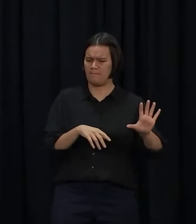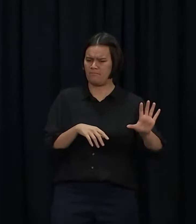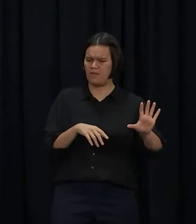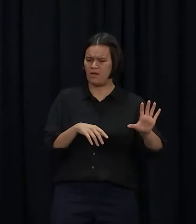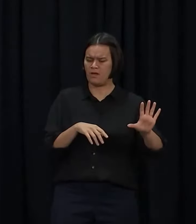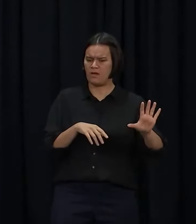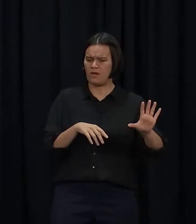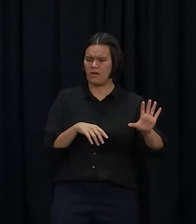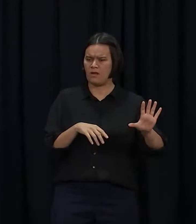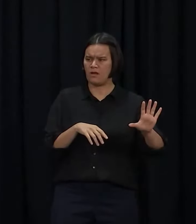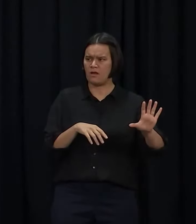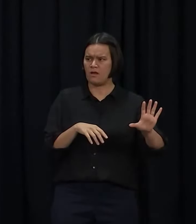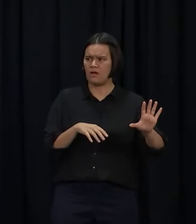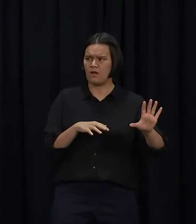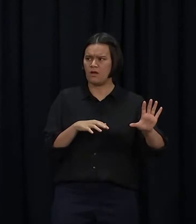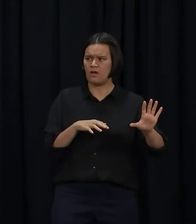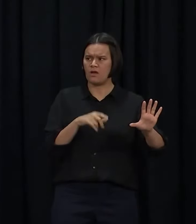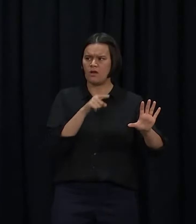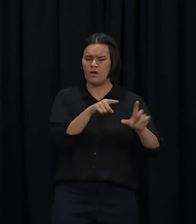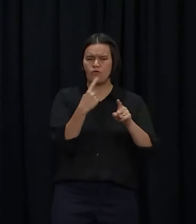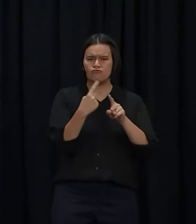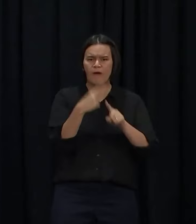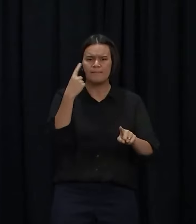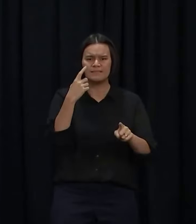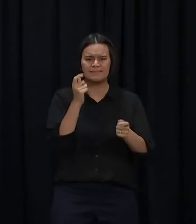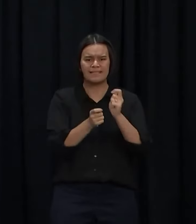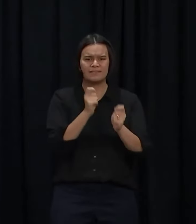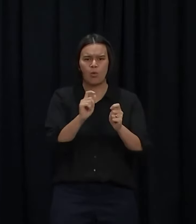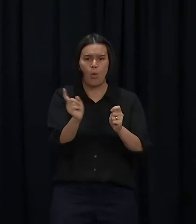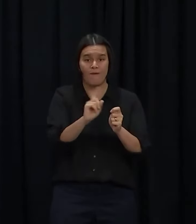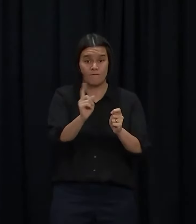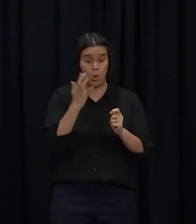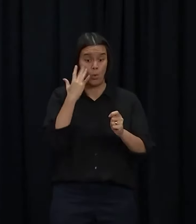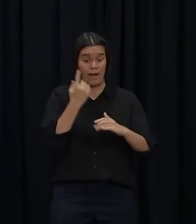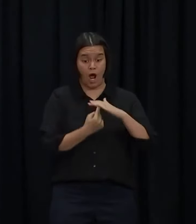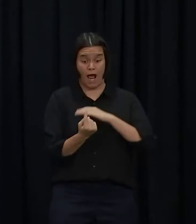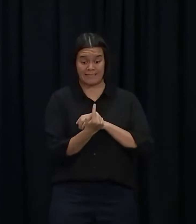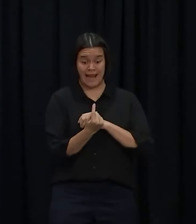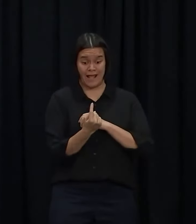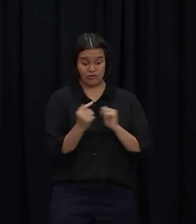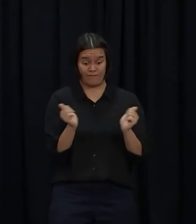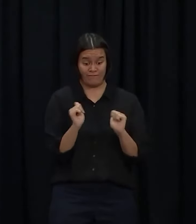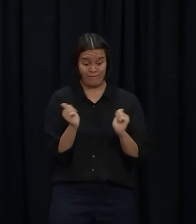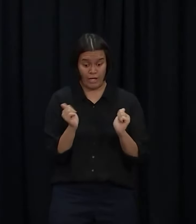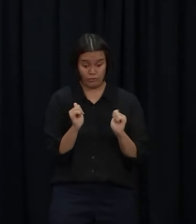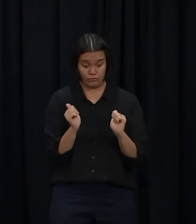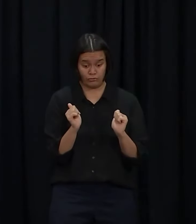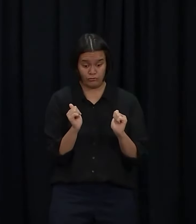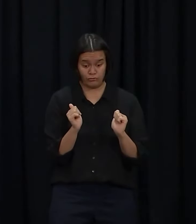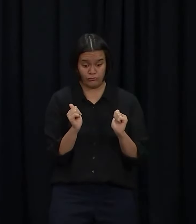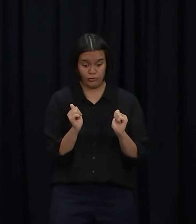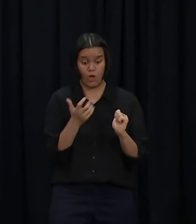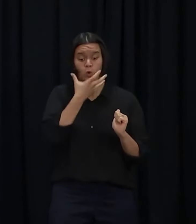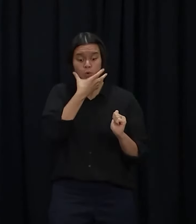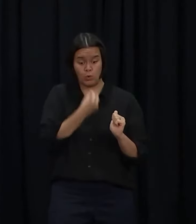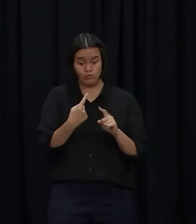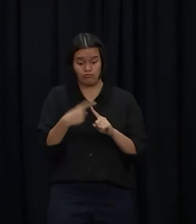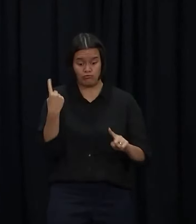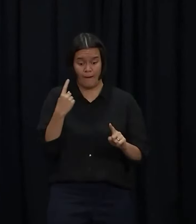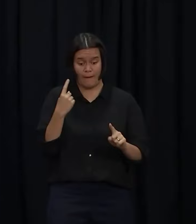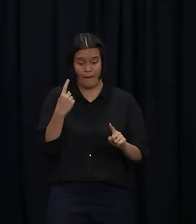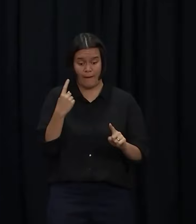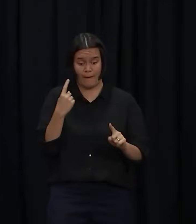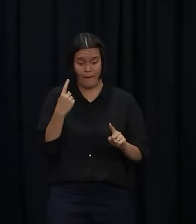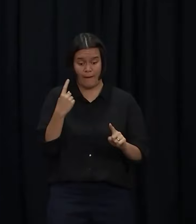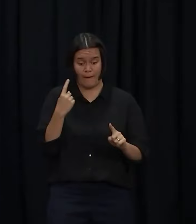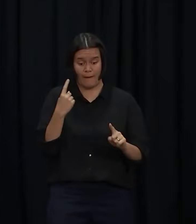or would that only be PCR testing? That would be rapid antigen testing would be part of that. Yes. Be available to essential workers. How are you going to resist the pressure from all